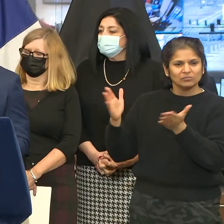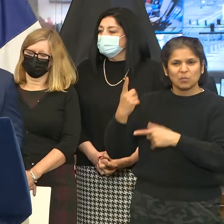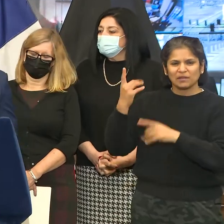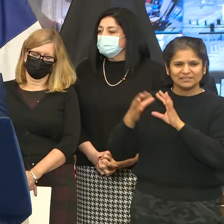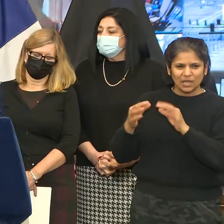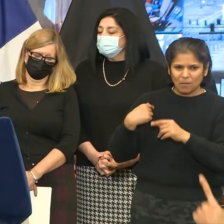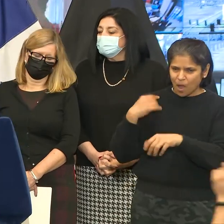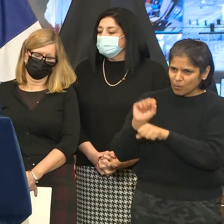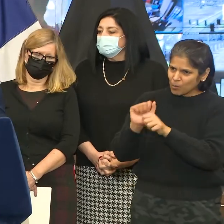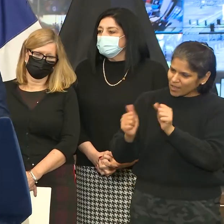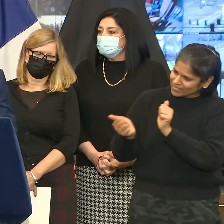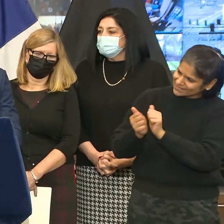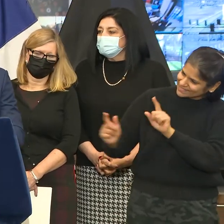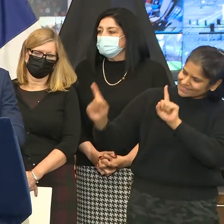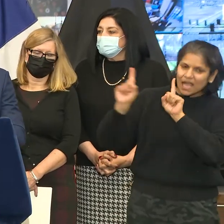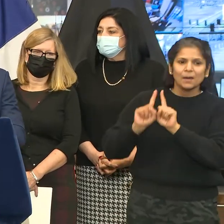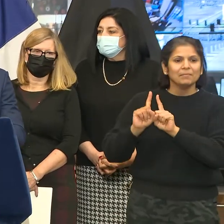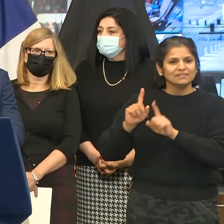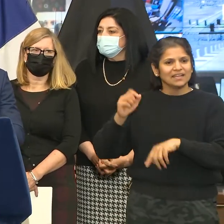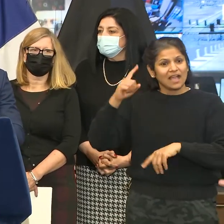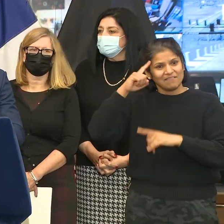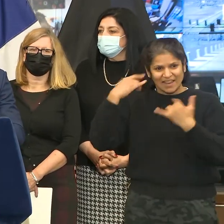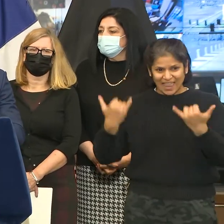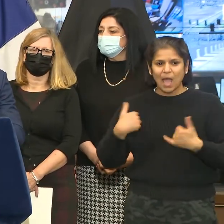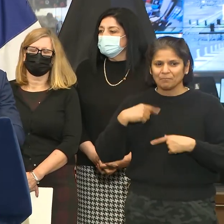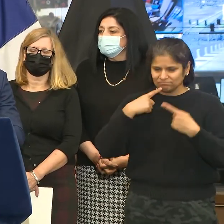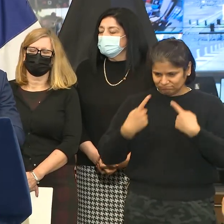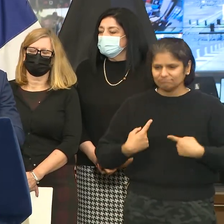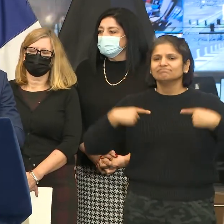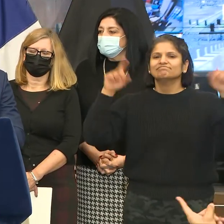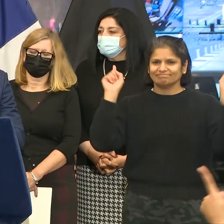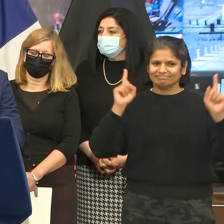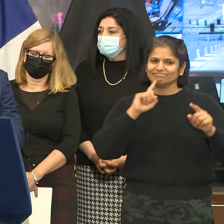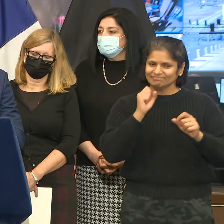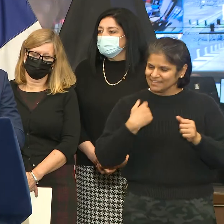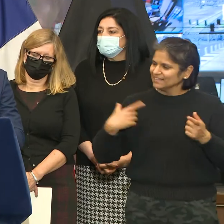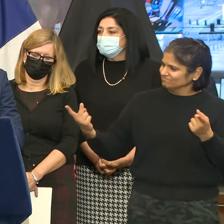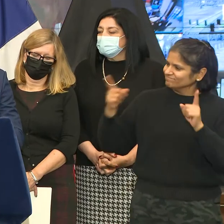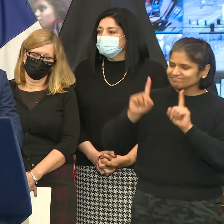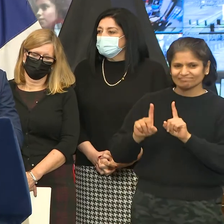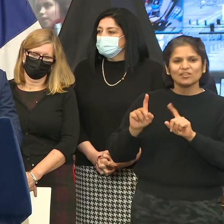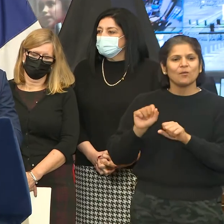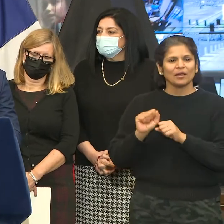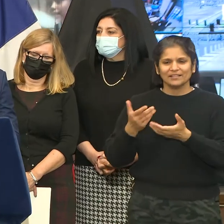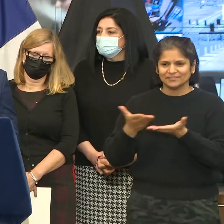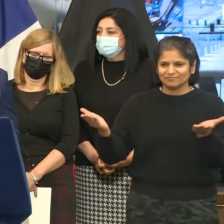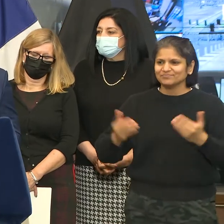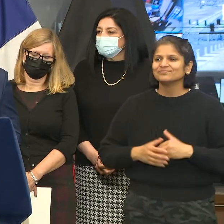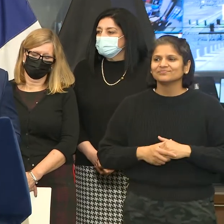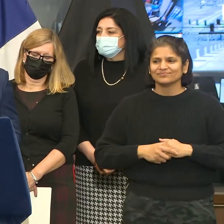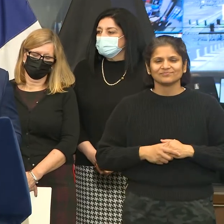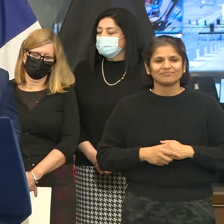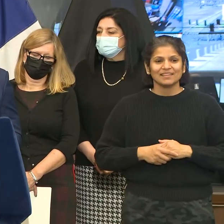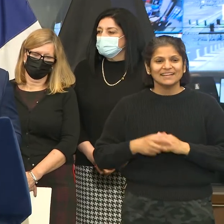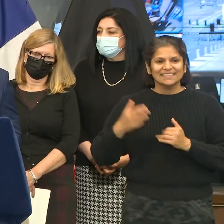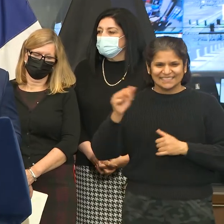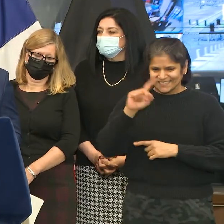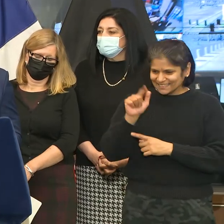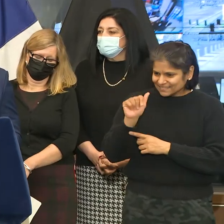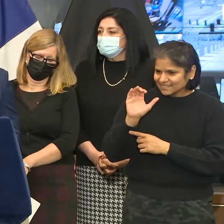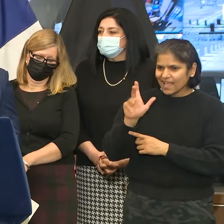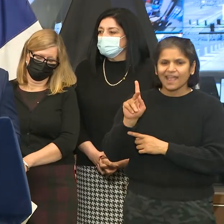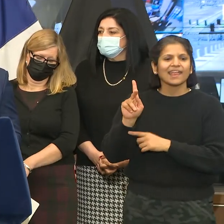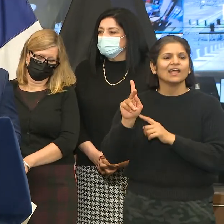in government. And now we're here in doing so. And I'm thrilled to have Zach to be here and